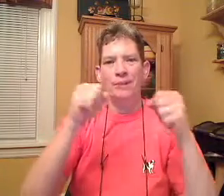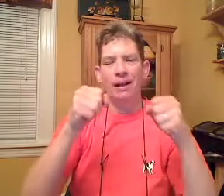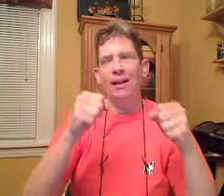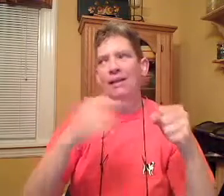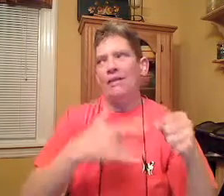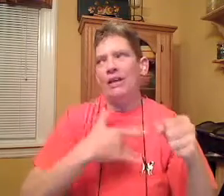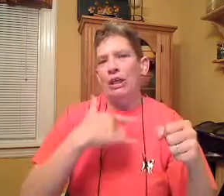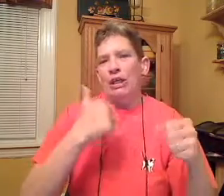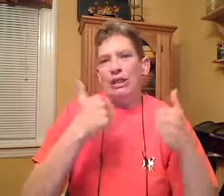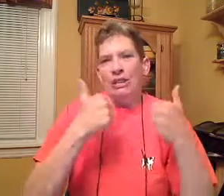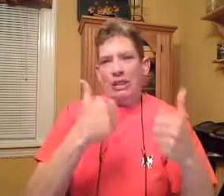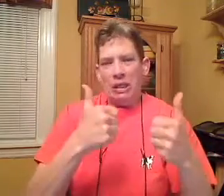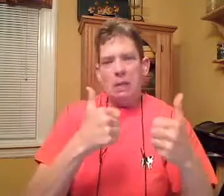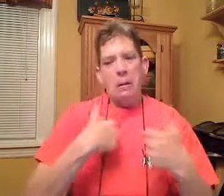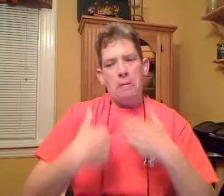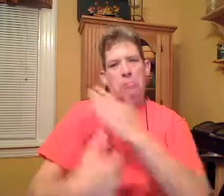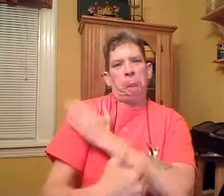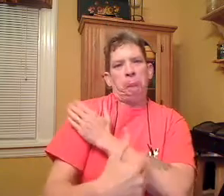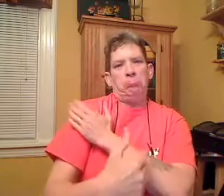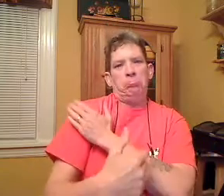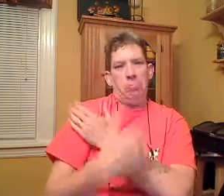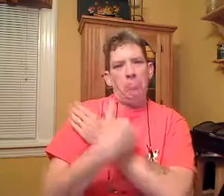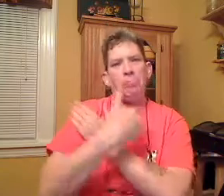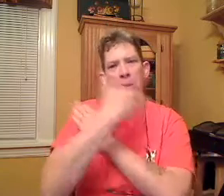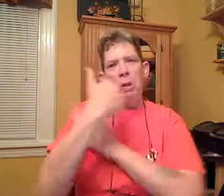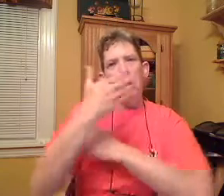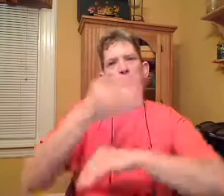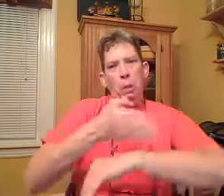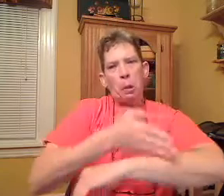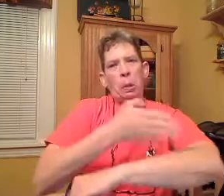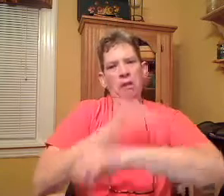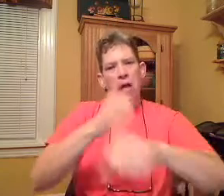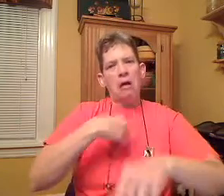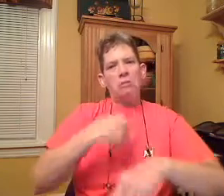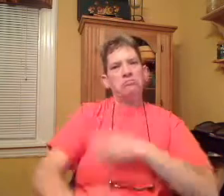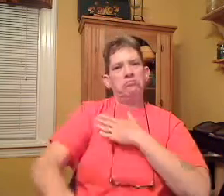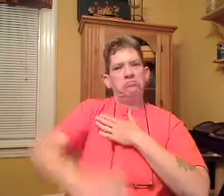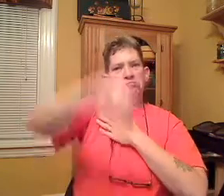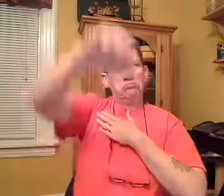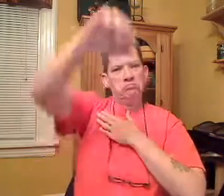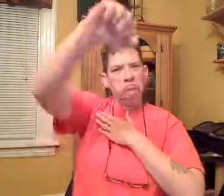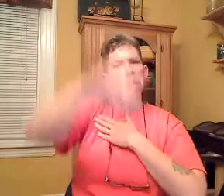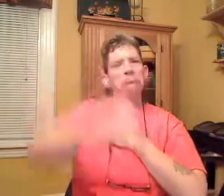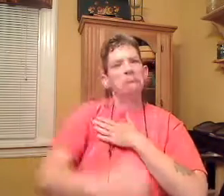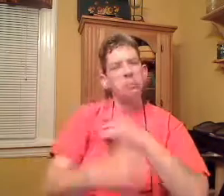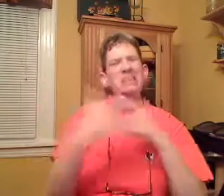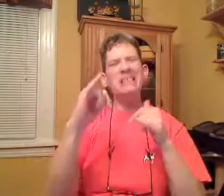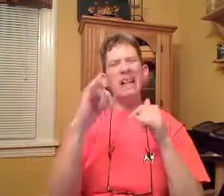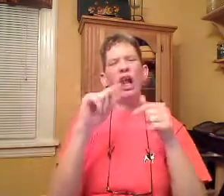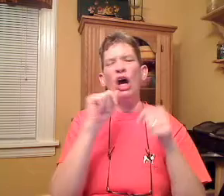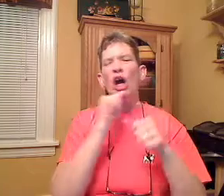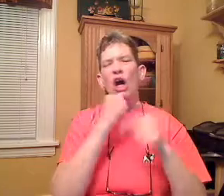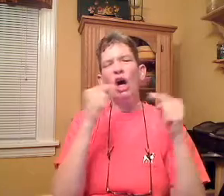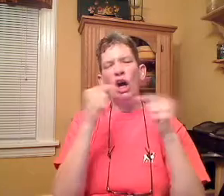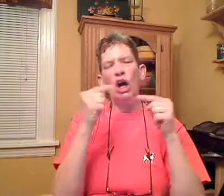organization side. A lot of you get that last out, especially completed, and I'd like to hear him getting the victory, the